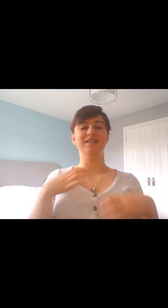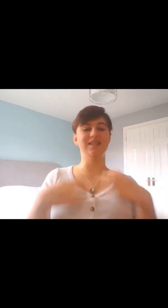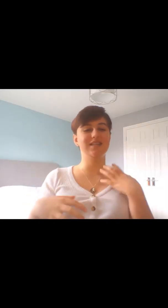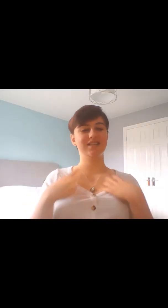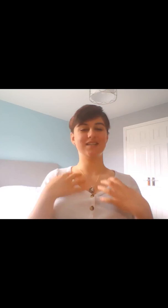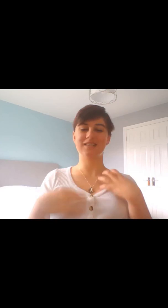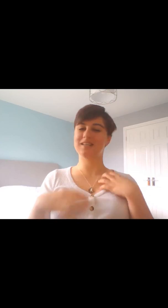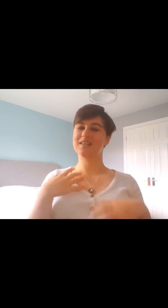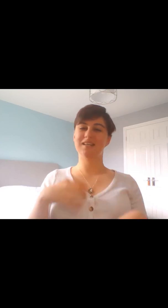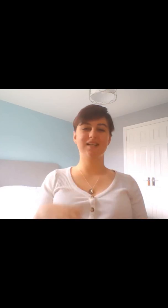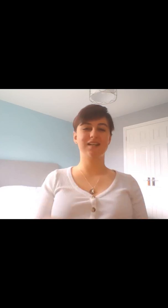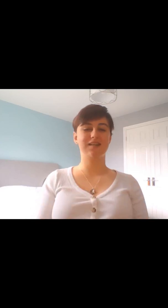excited,